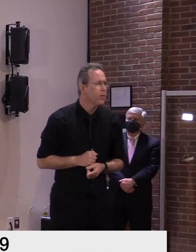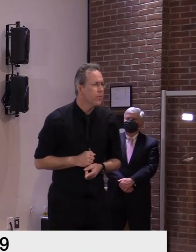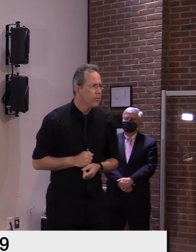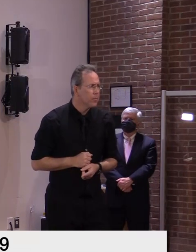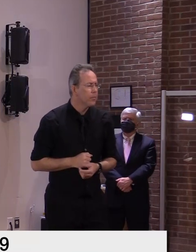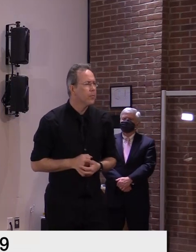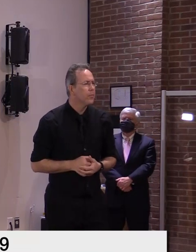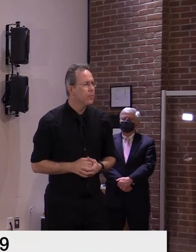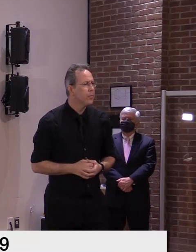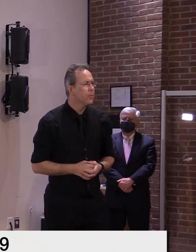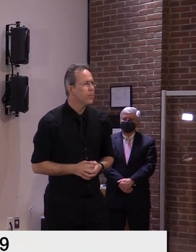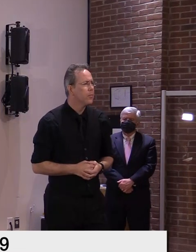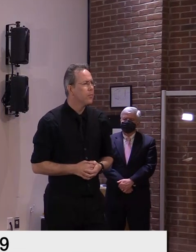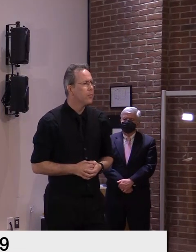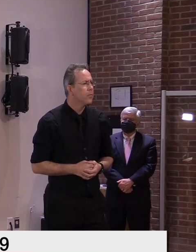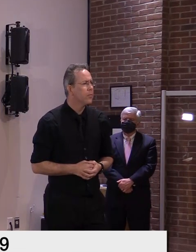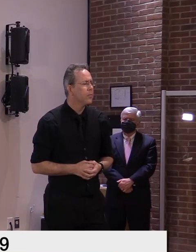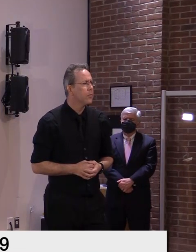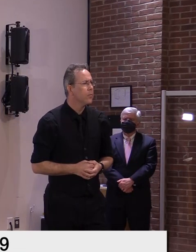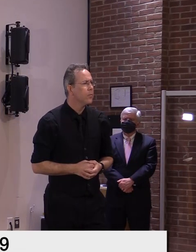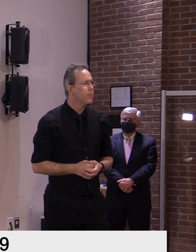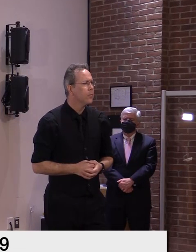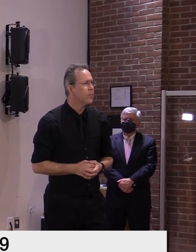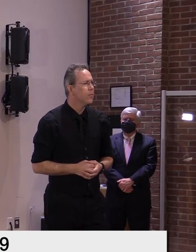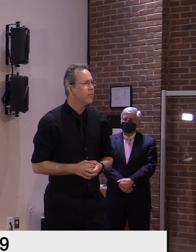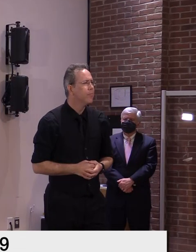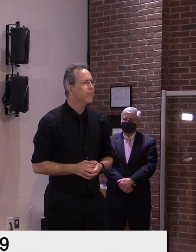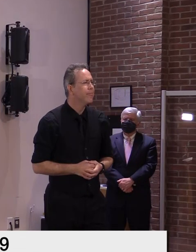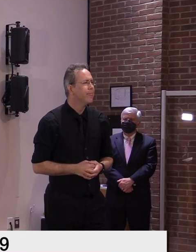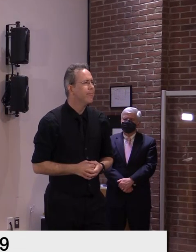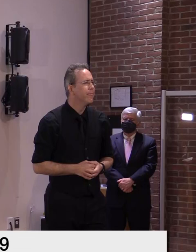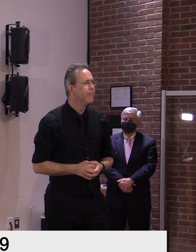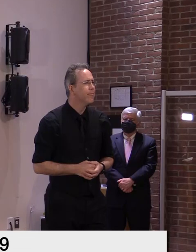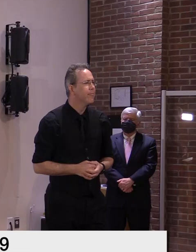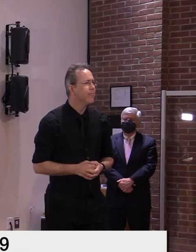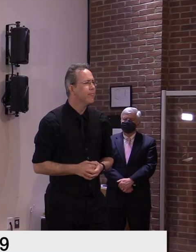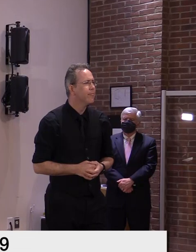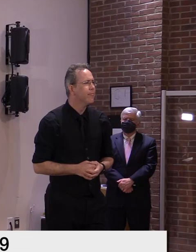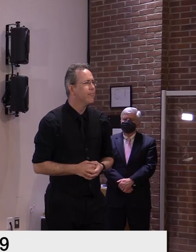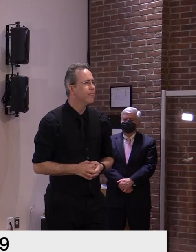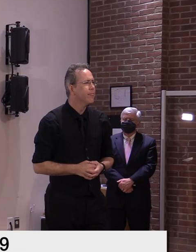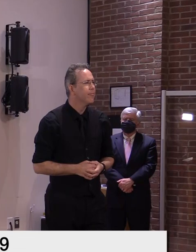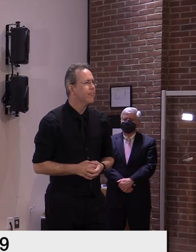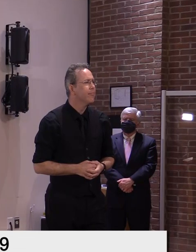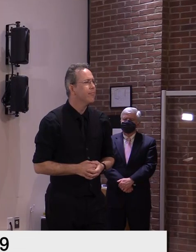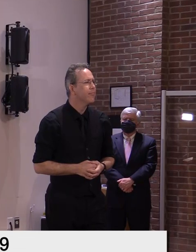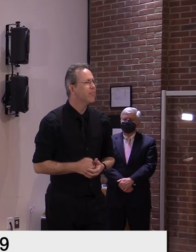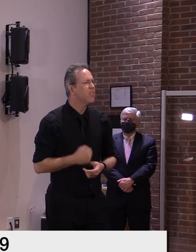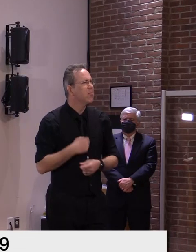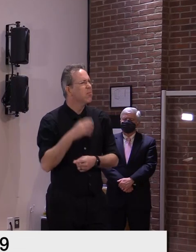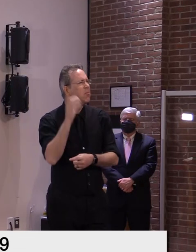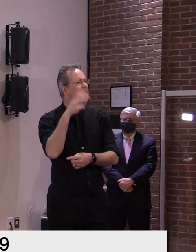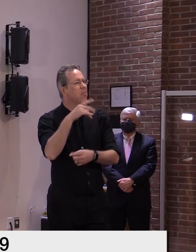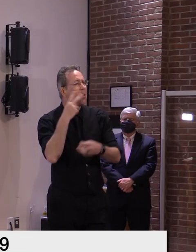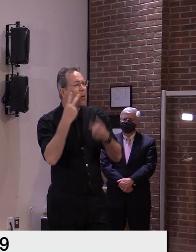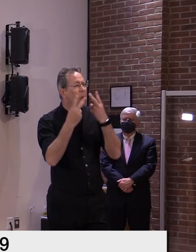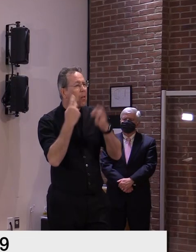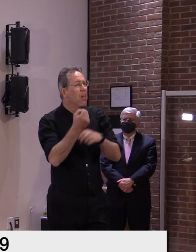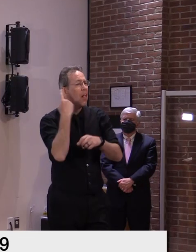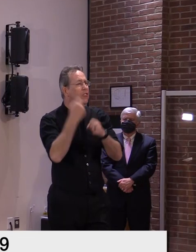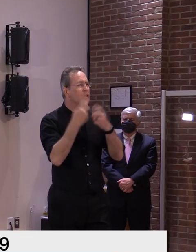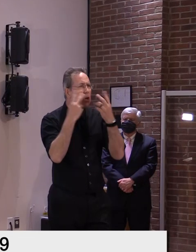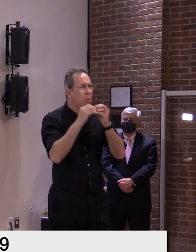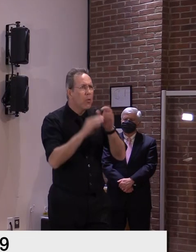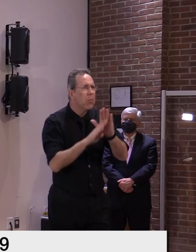entire pandemic, and we're seeing it so concentrated in an age demographic. And it feels to me like, you know, I'm just trying